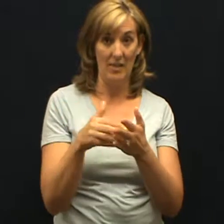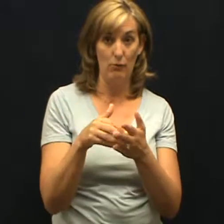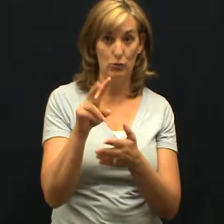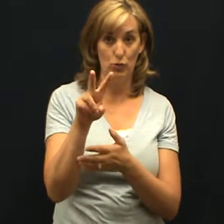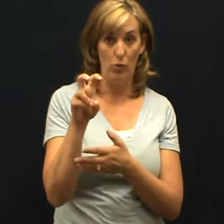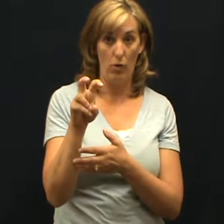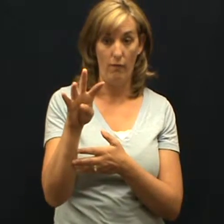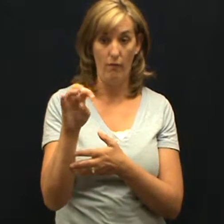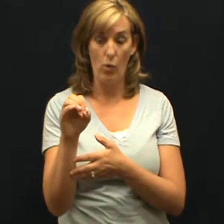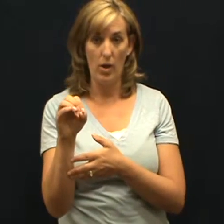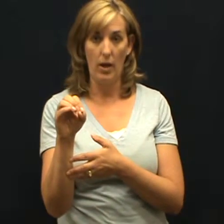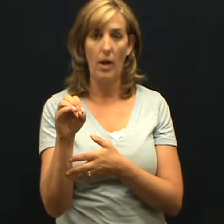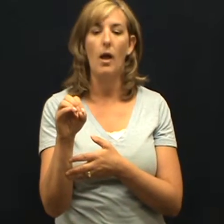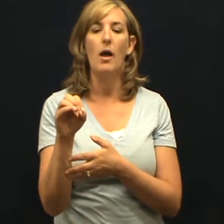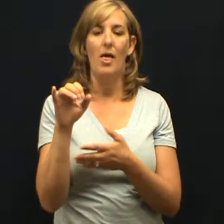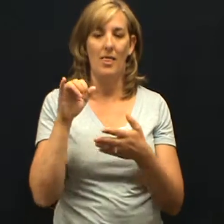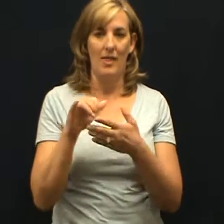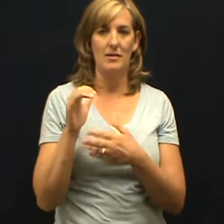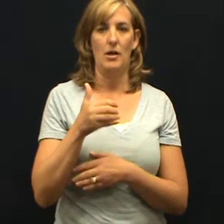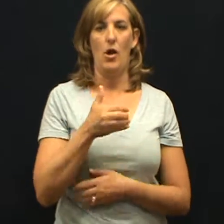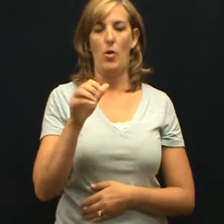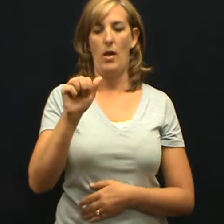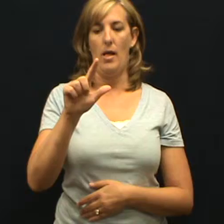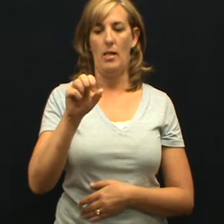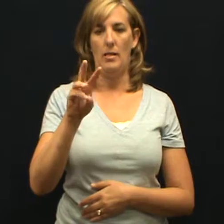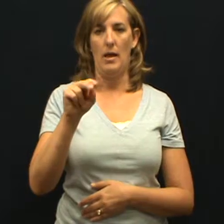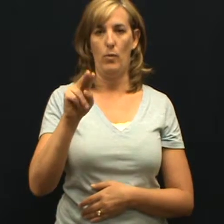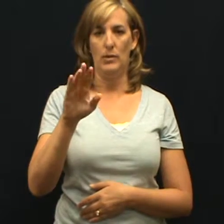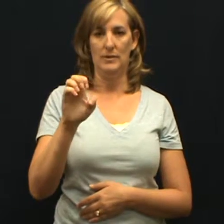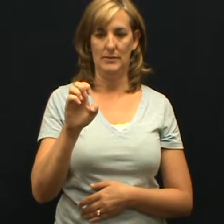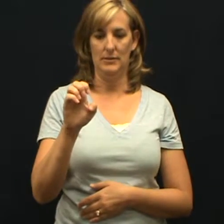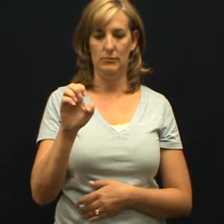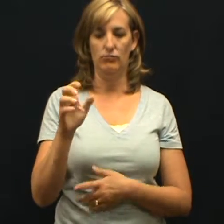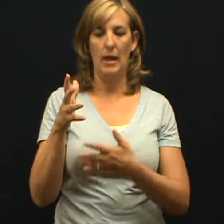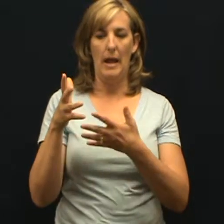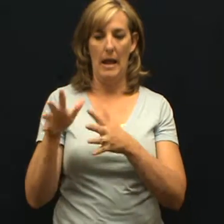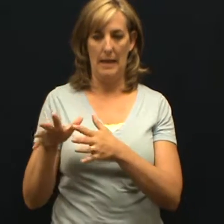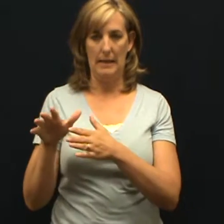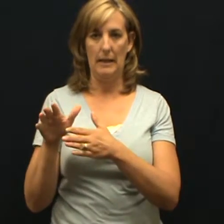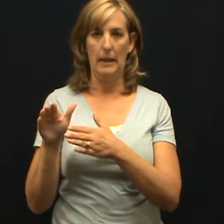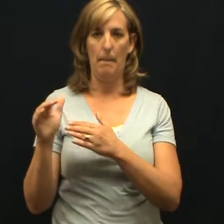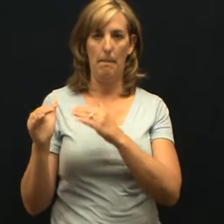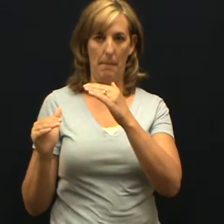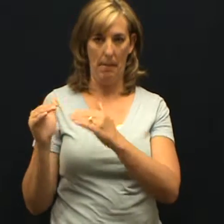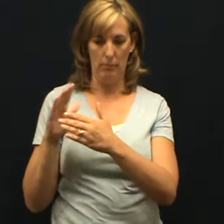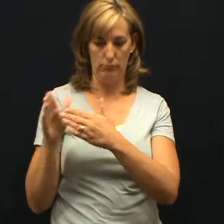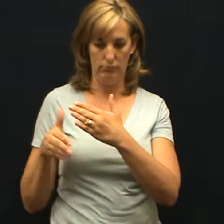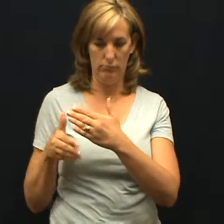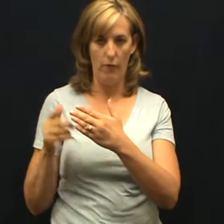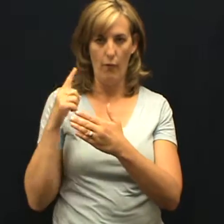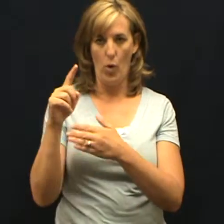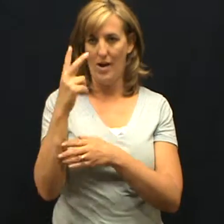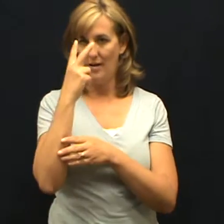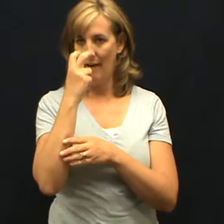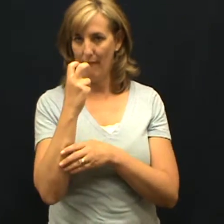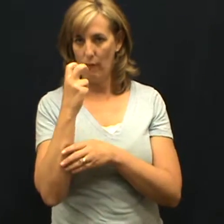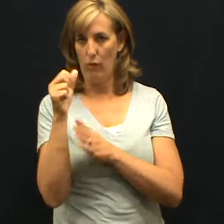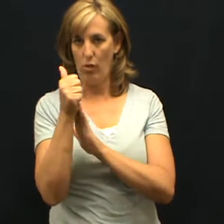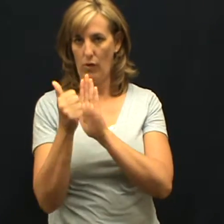$17,240 is what our allowance, the ending balance of our allowance for doubtful accounts should be. So now we have to make an entry